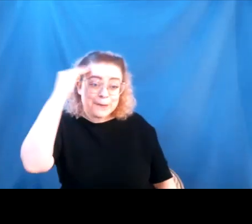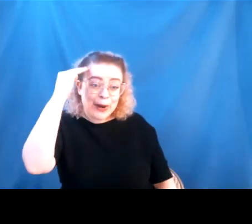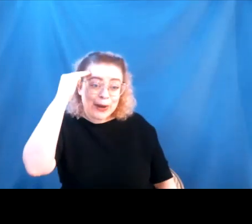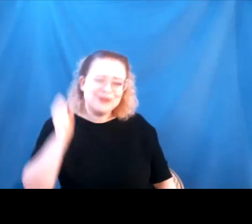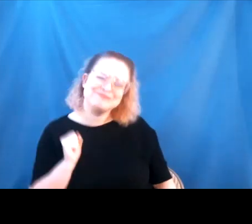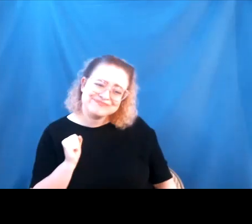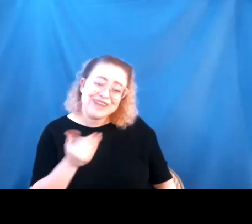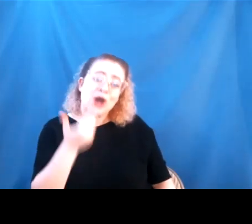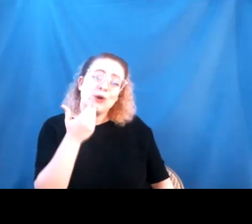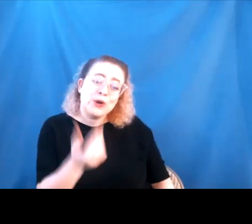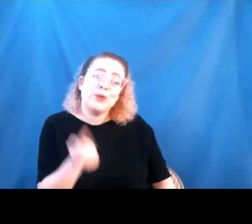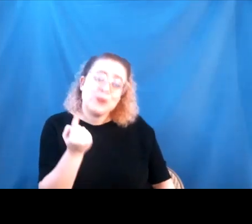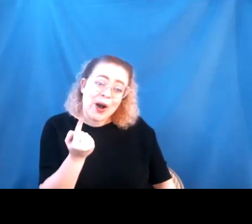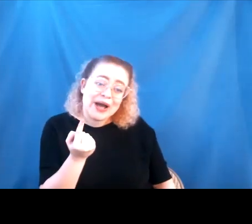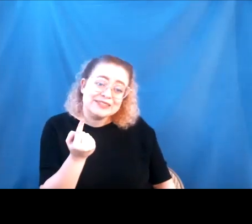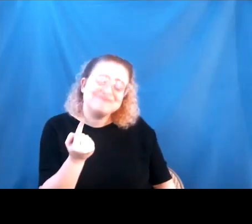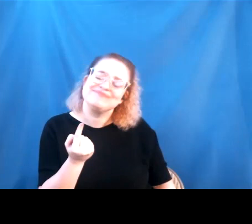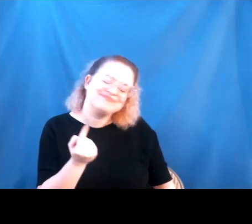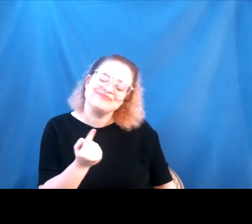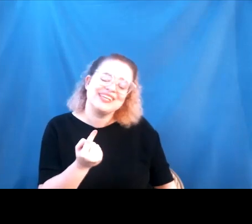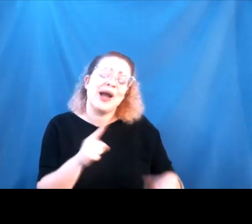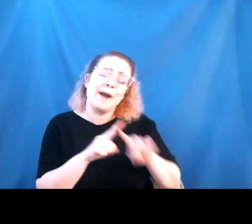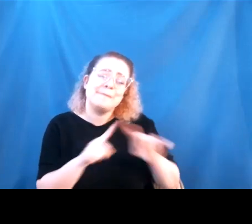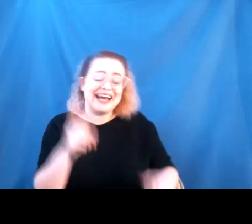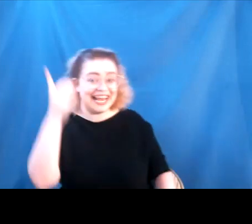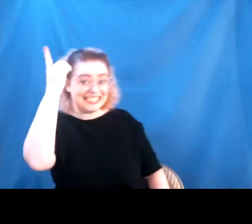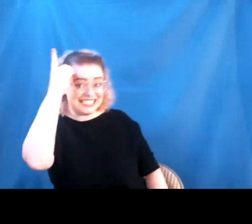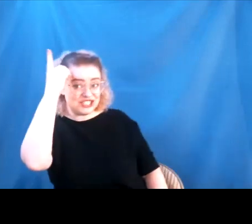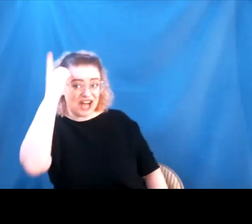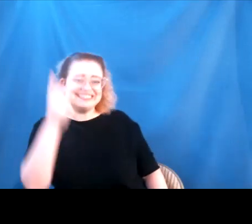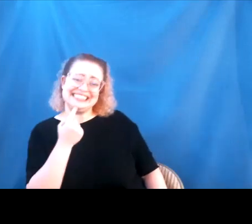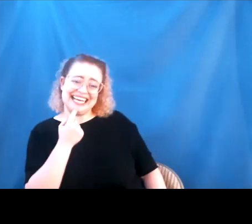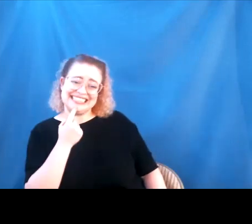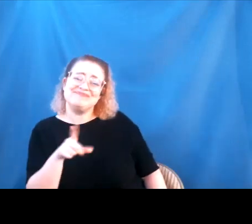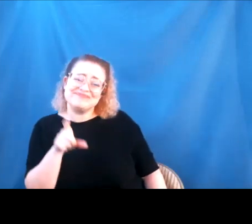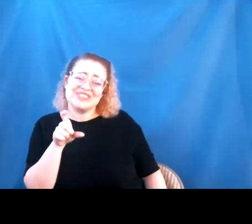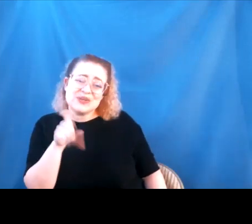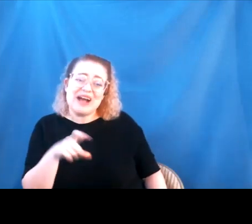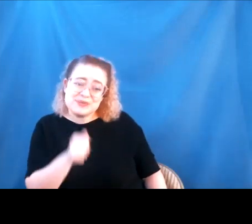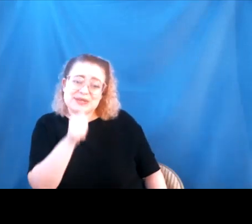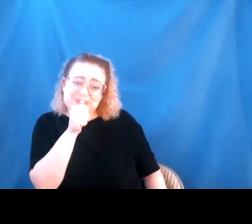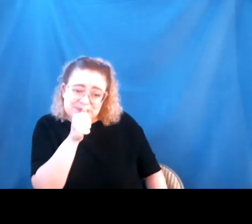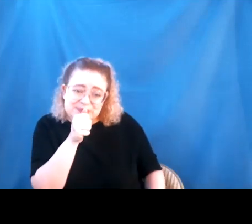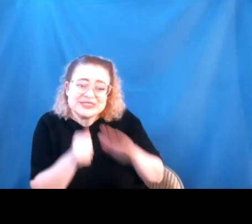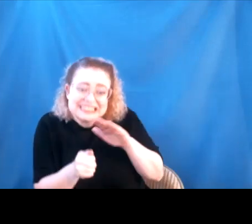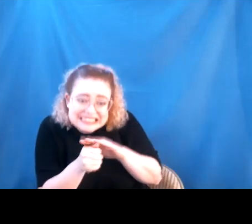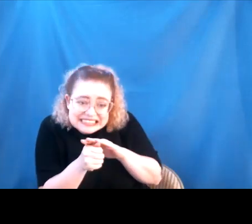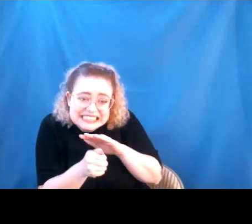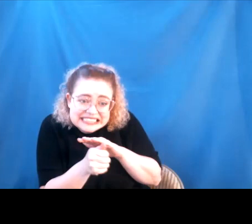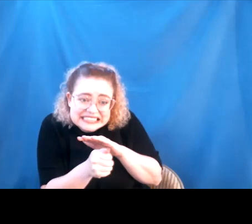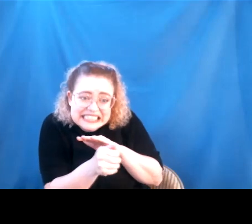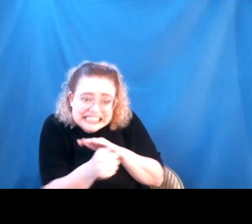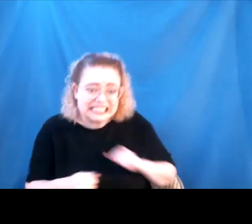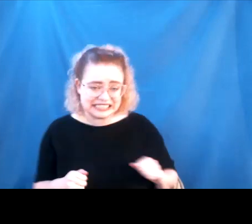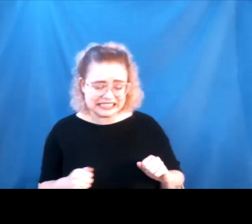still, Deshawn says. Dinah taps her fingers to her palm to sign again. Chloe